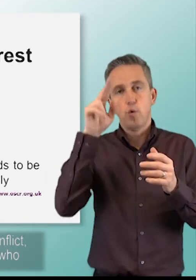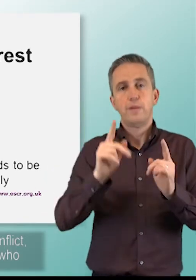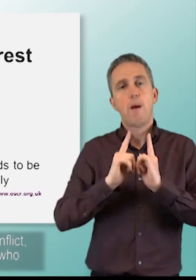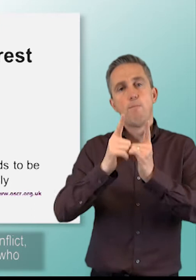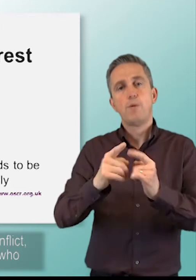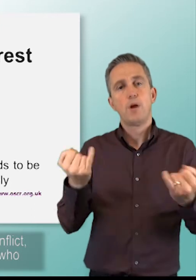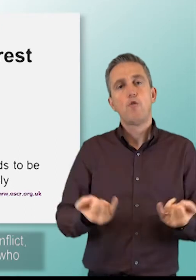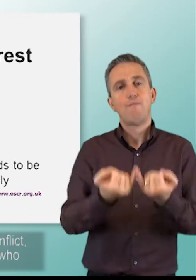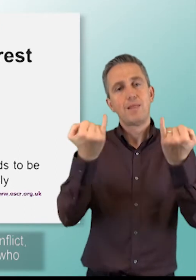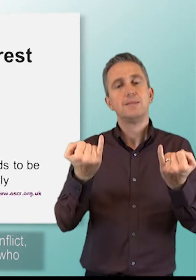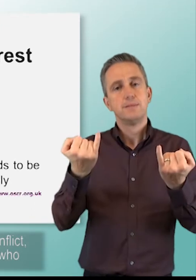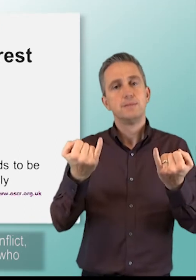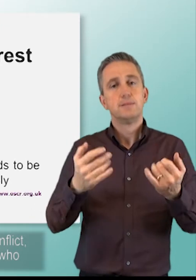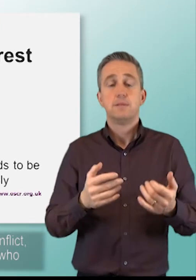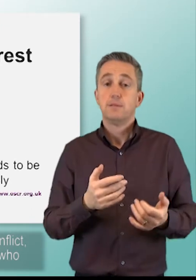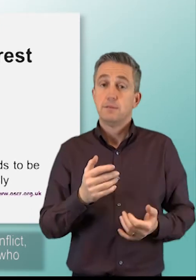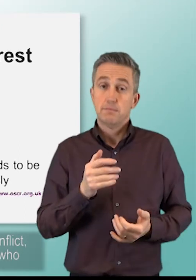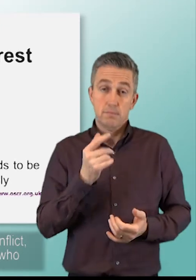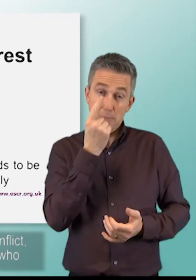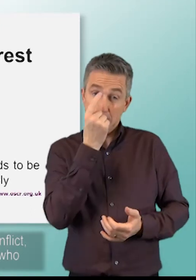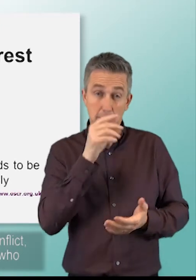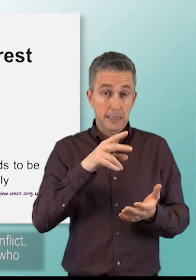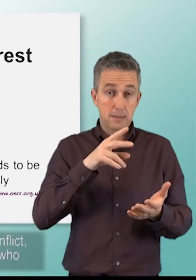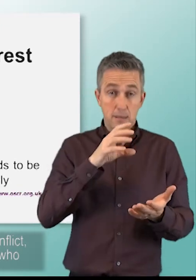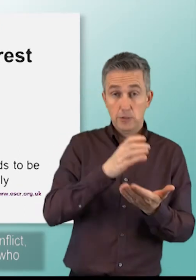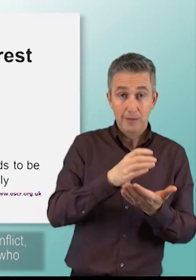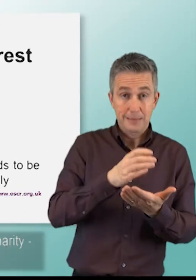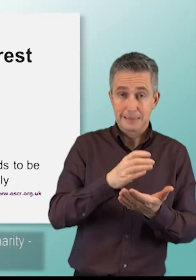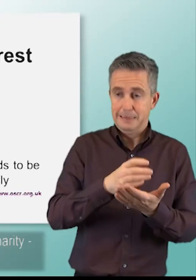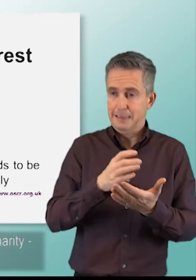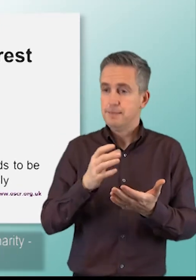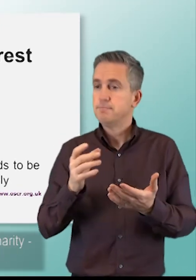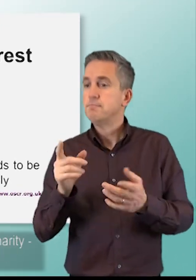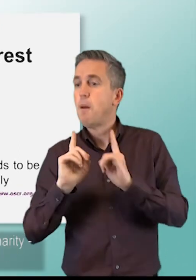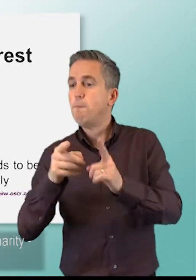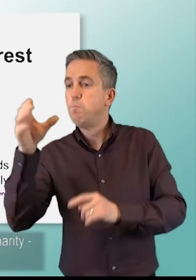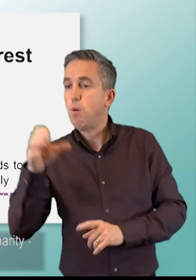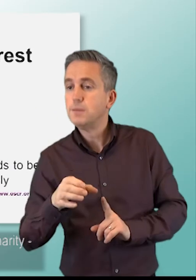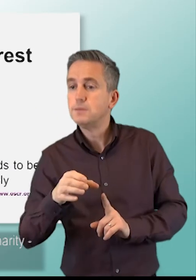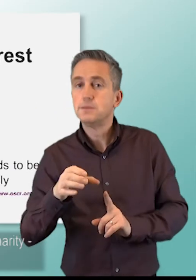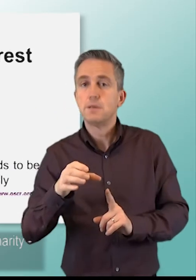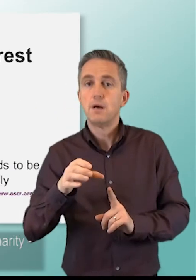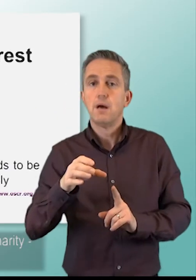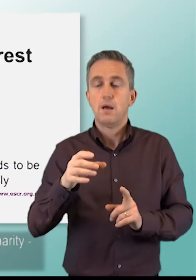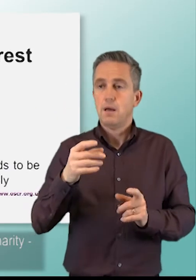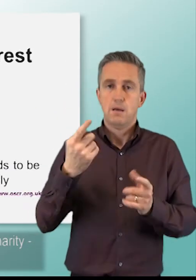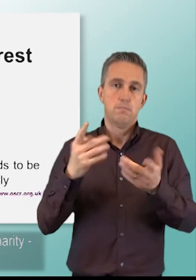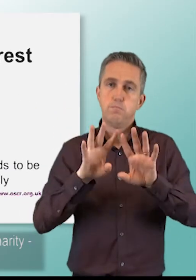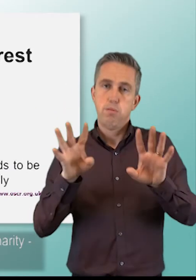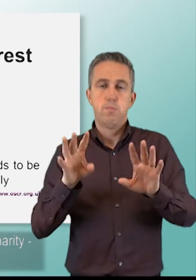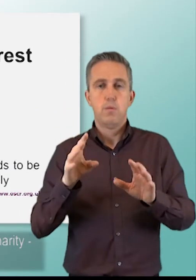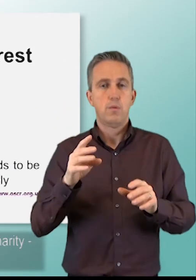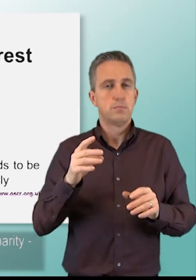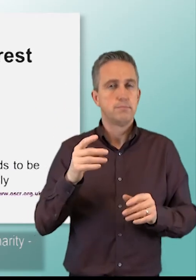conflict. And it arises between a person or an organisation who appointed a charity trustee and the interests